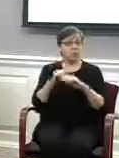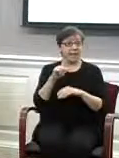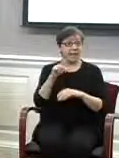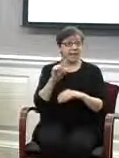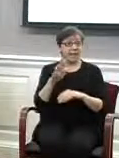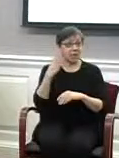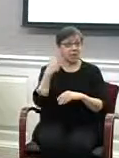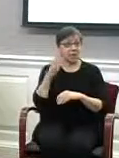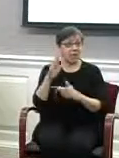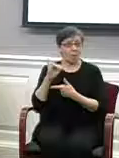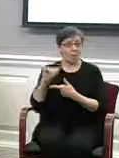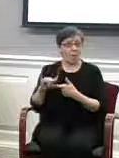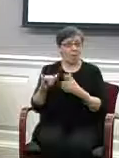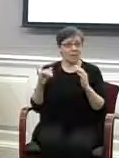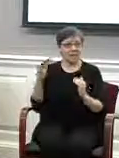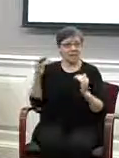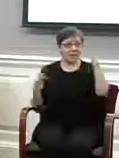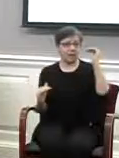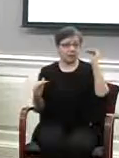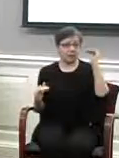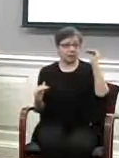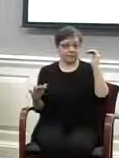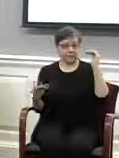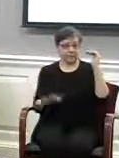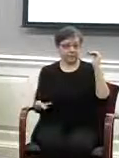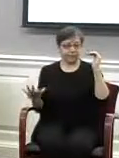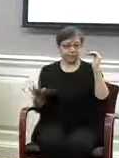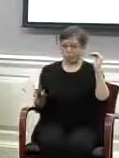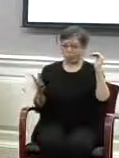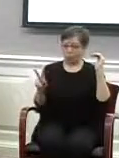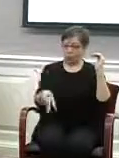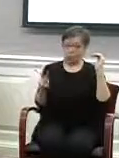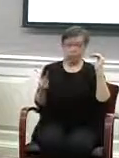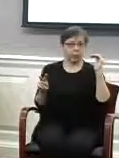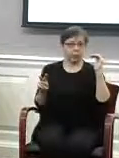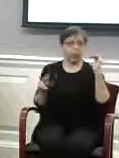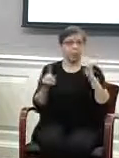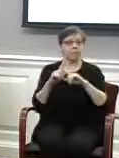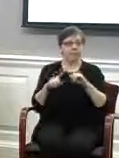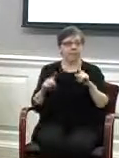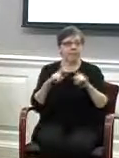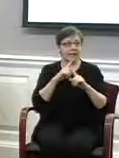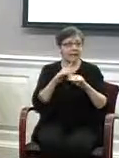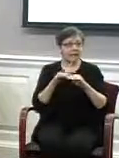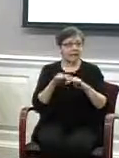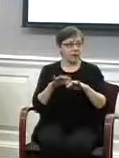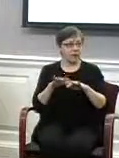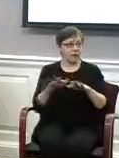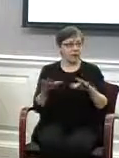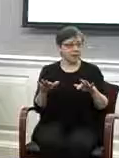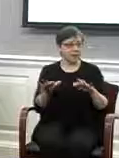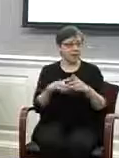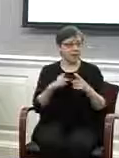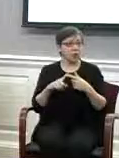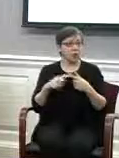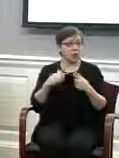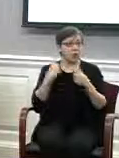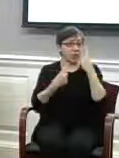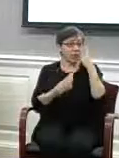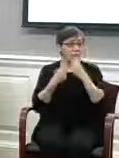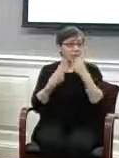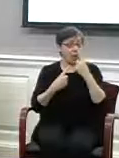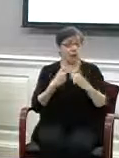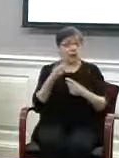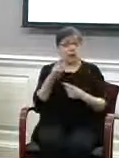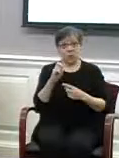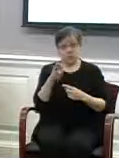crazy about it. So yes, I think it does infiltrate. And then you have to think about just the reality of